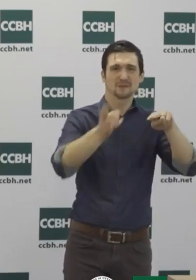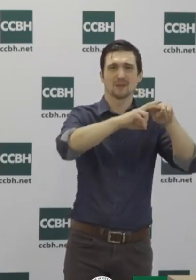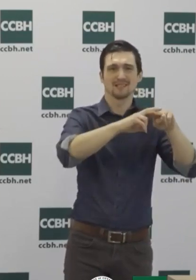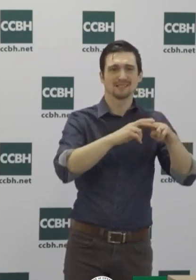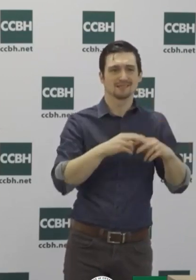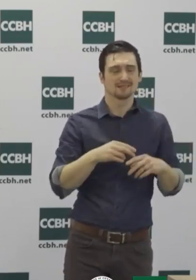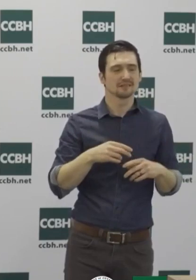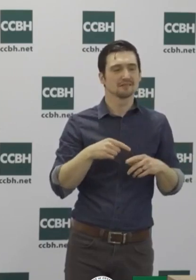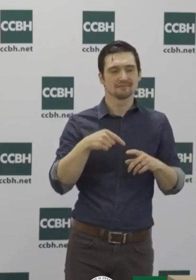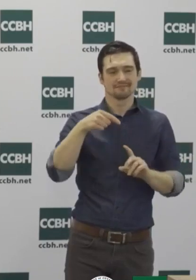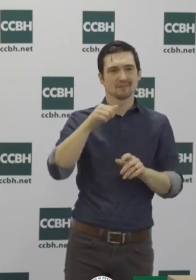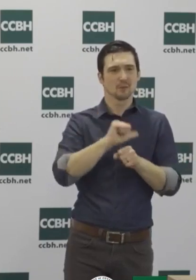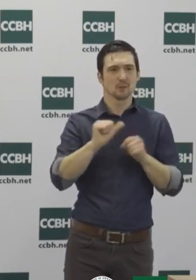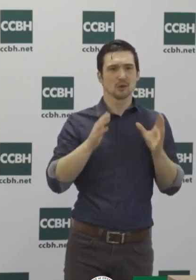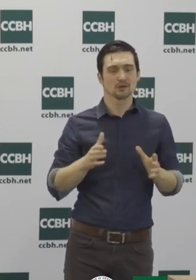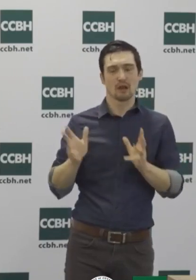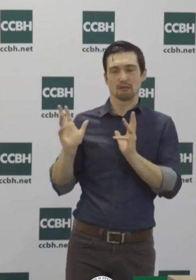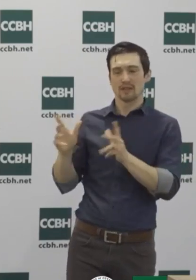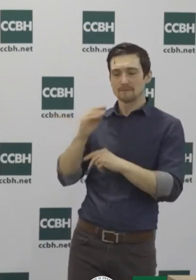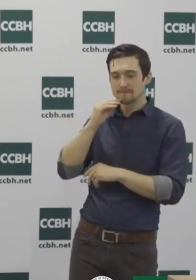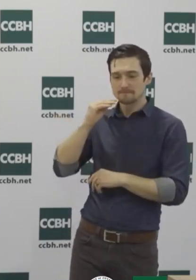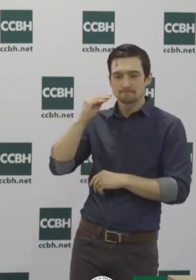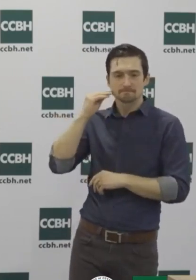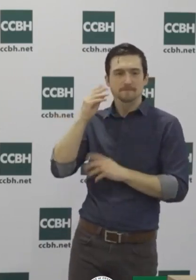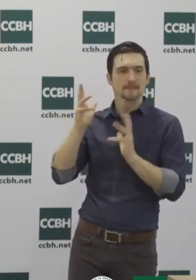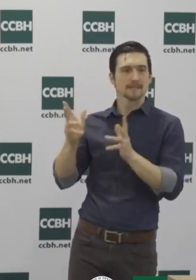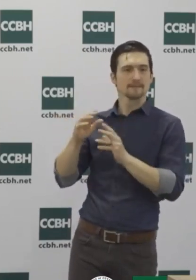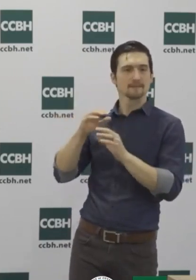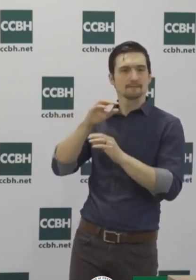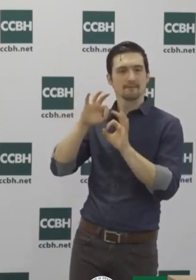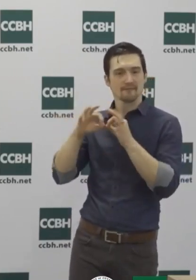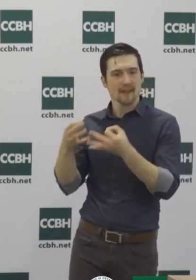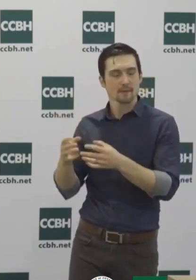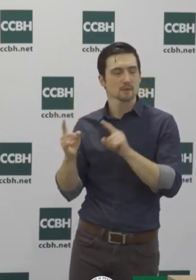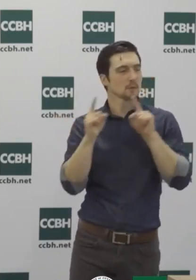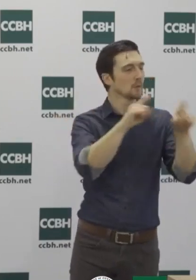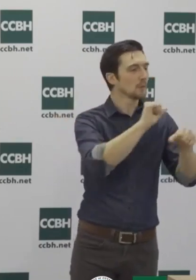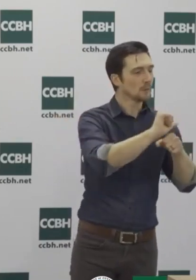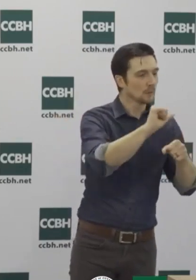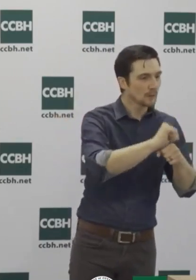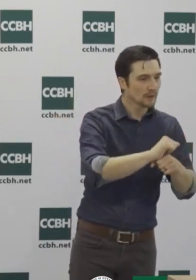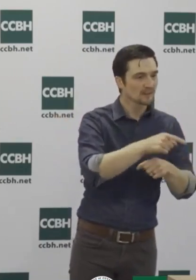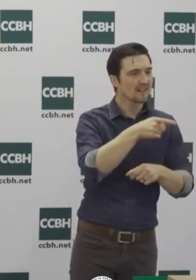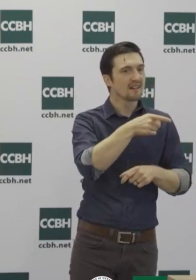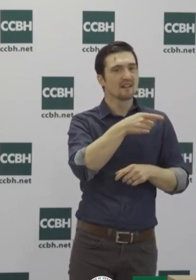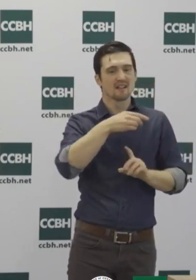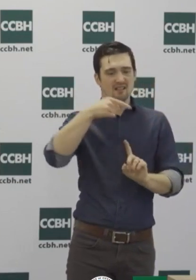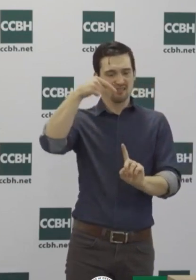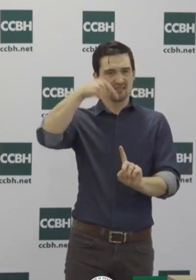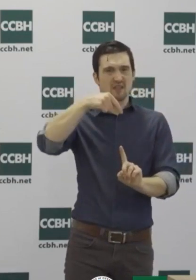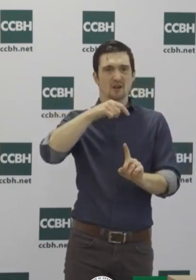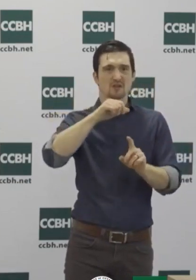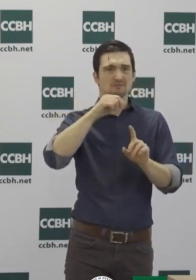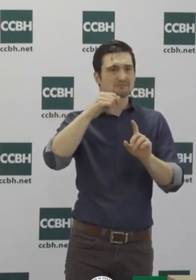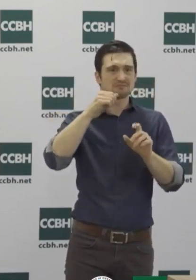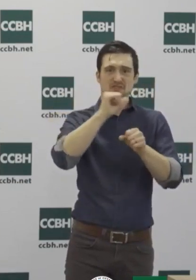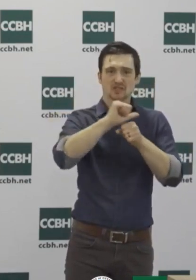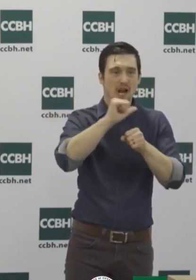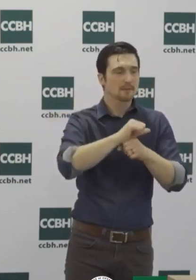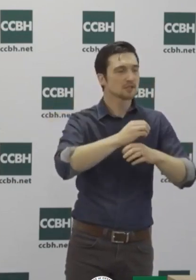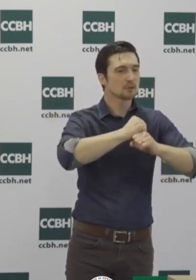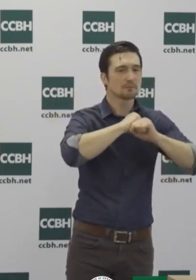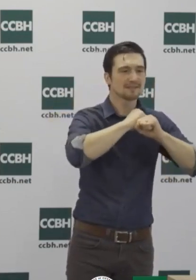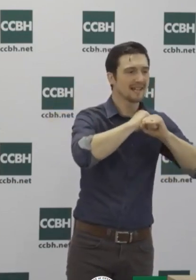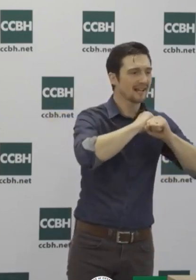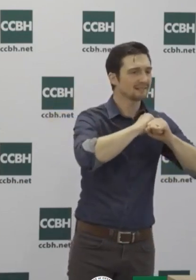risk, and we need to acknowledge that. And they're trying to protect our most vulnerable. In many